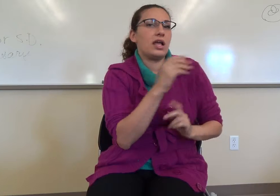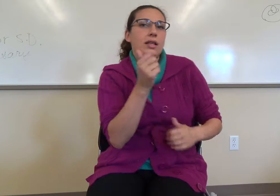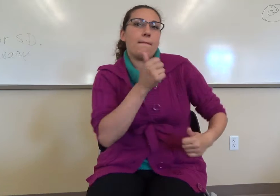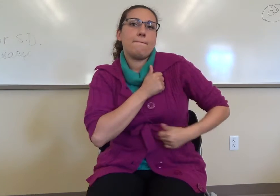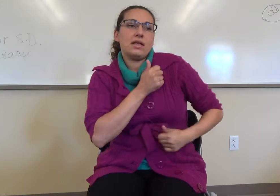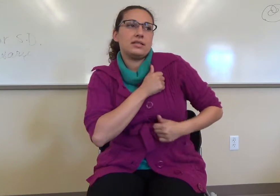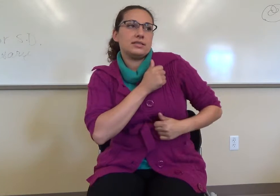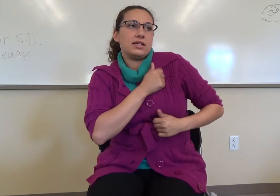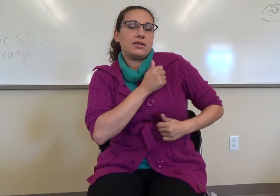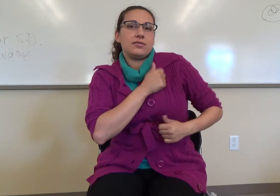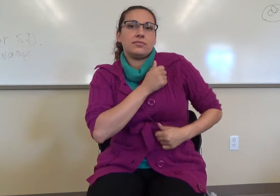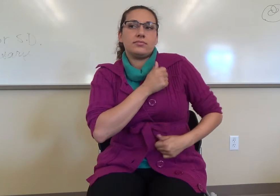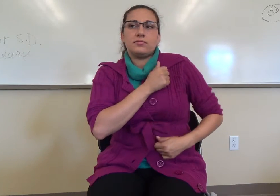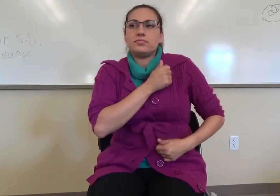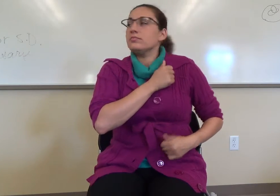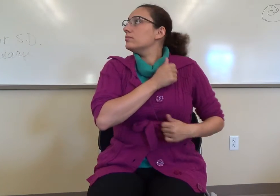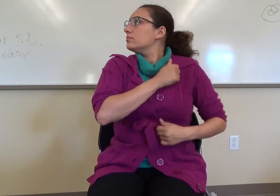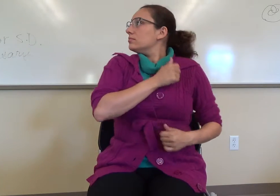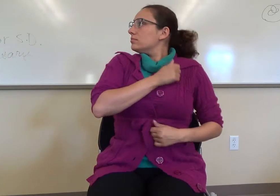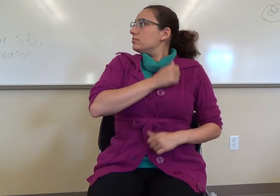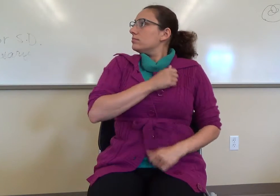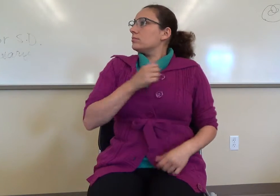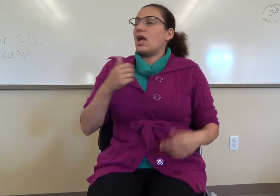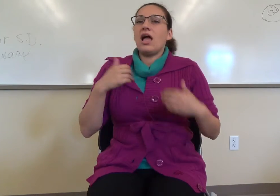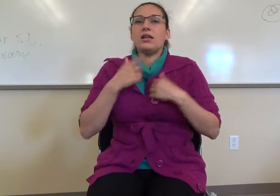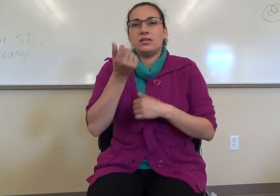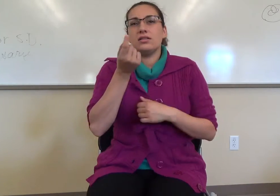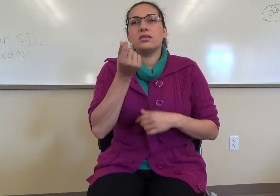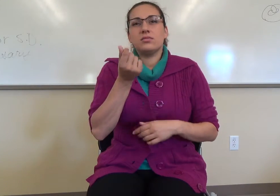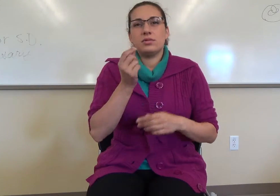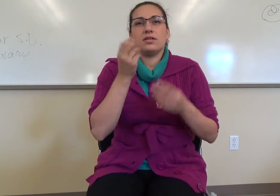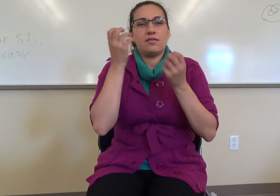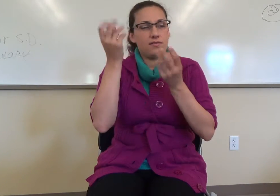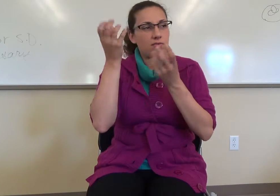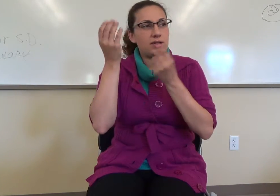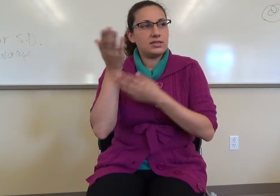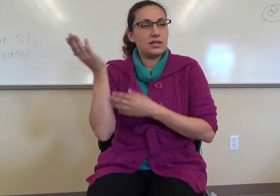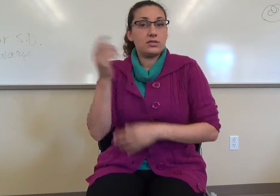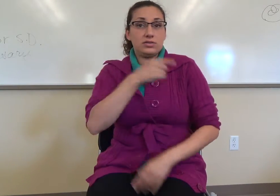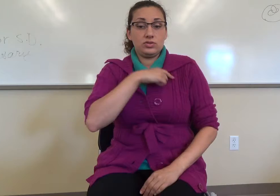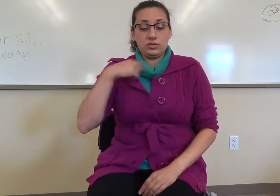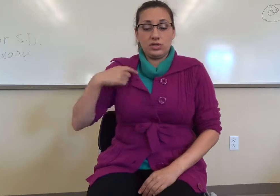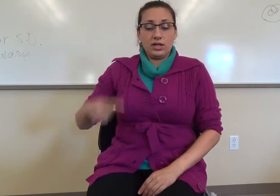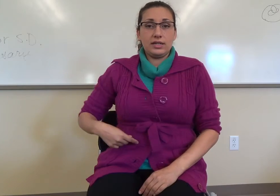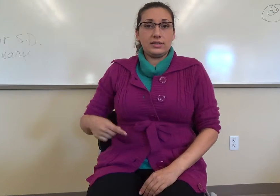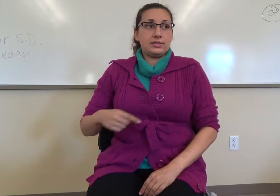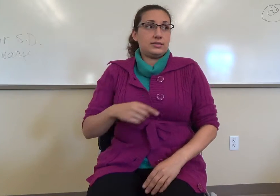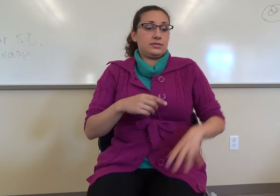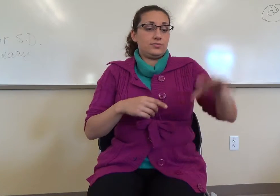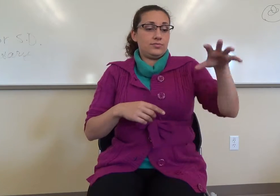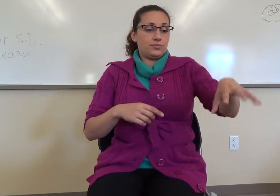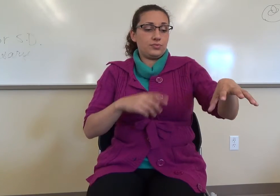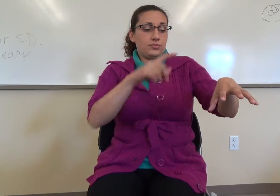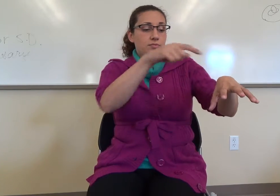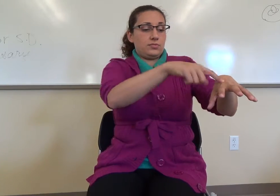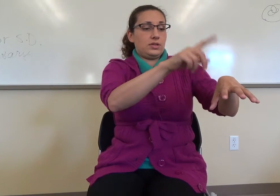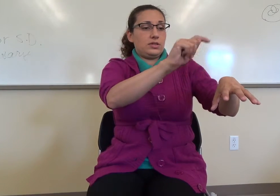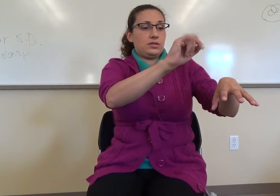this gives a little bit of information here. The Chinese invaded Tibet in